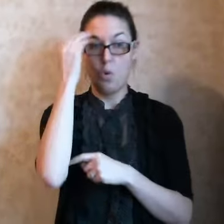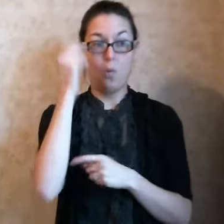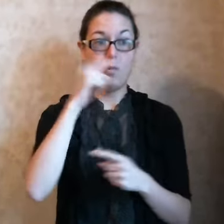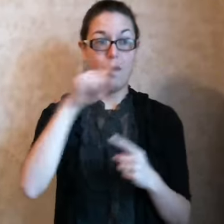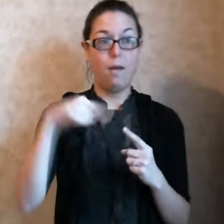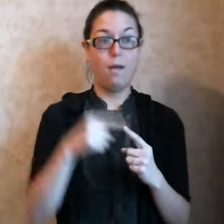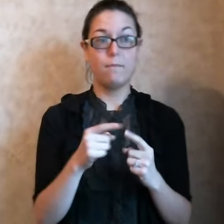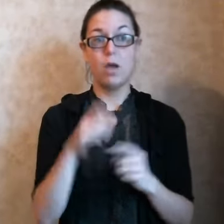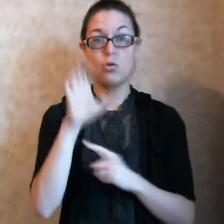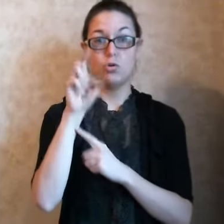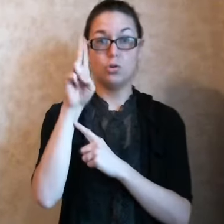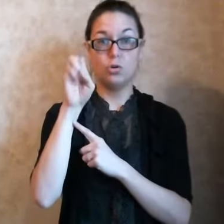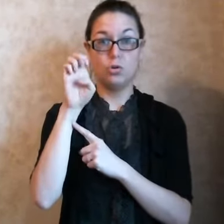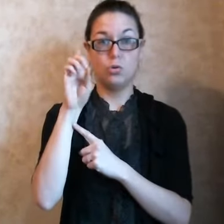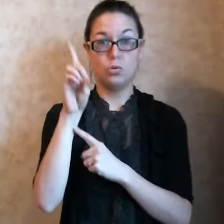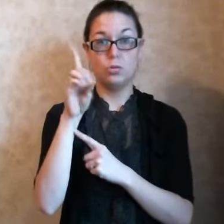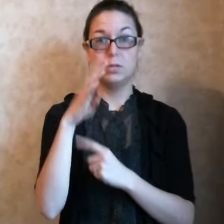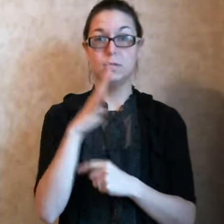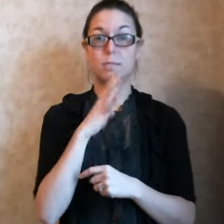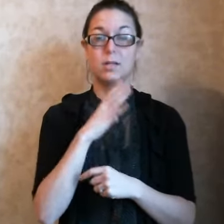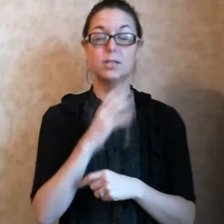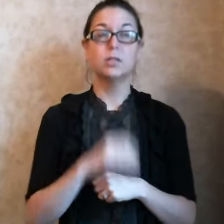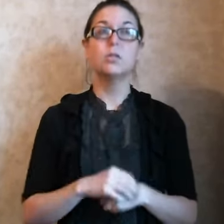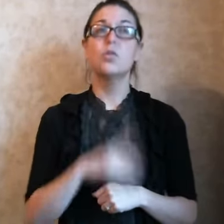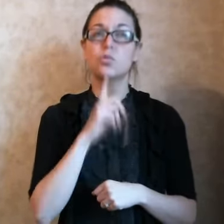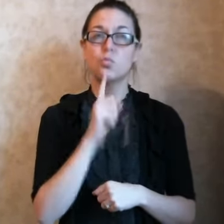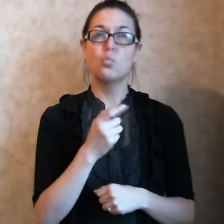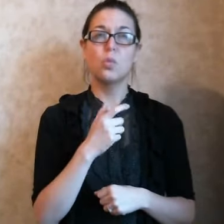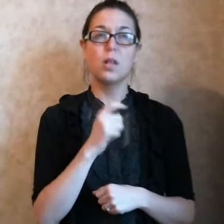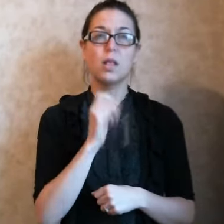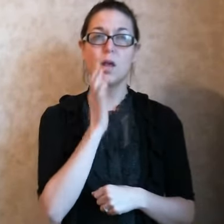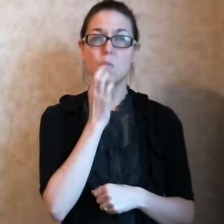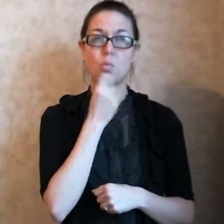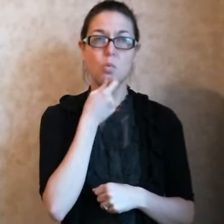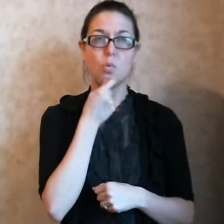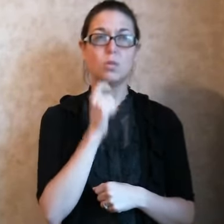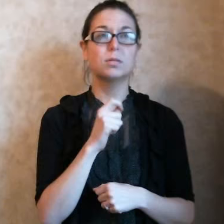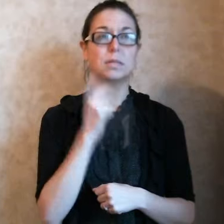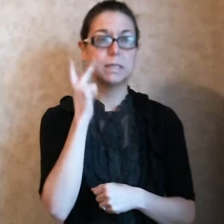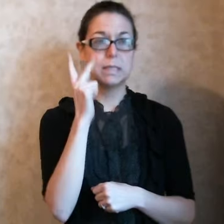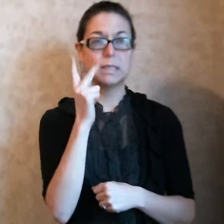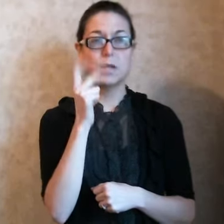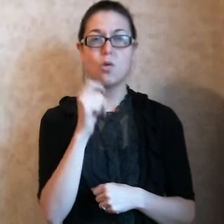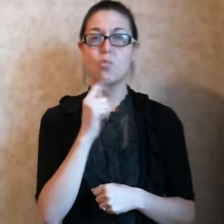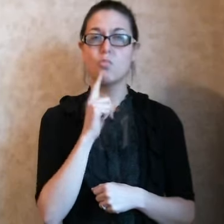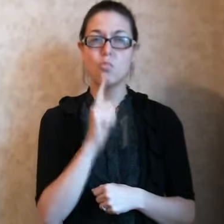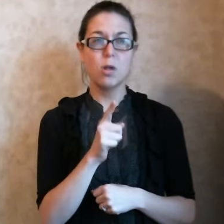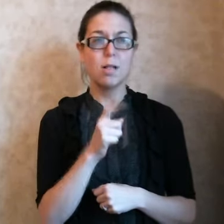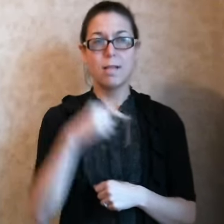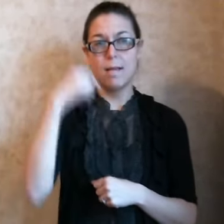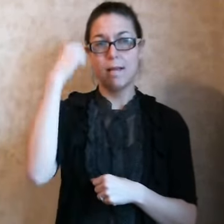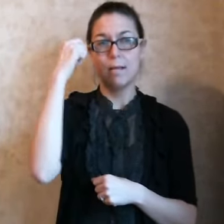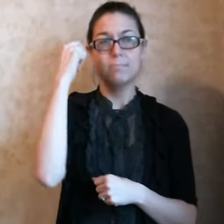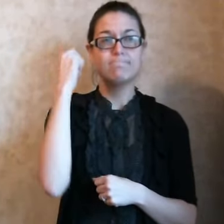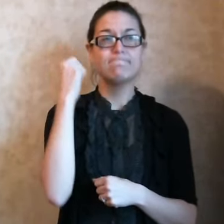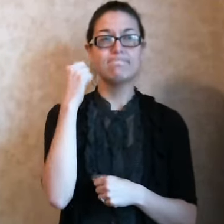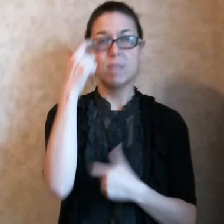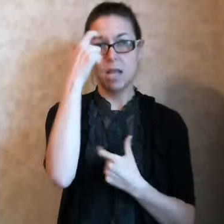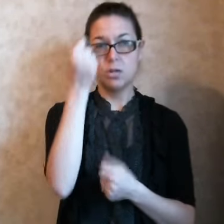So it was really cool to see, and it was really interesting. I'm not sure if I'll ever become fluent in cute speech.